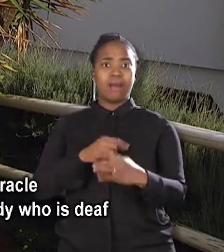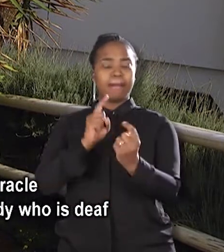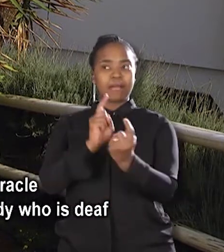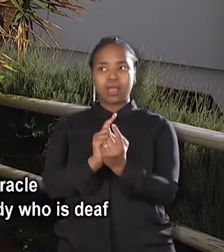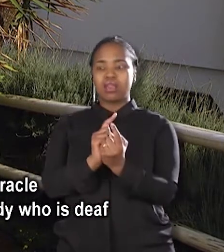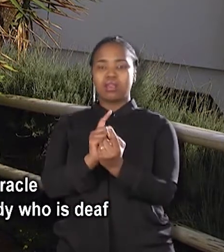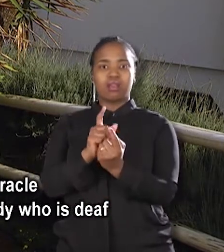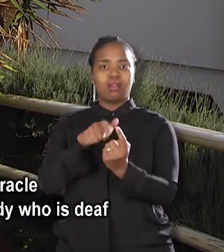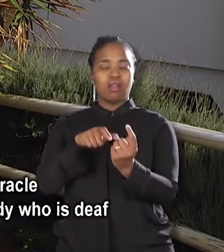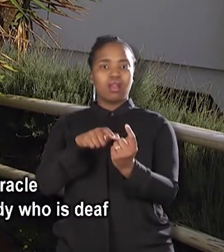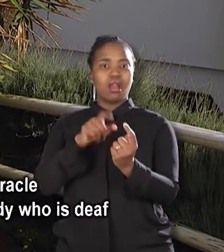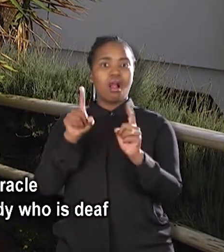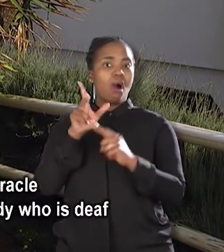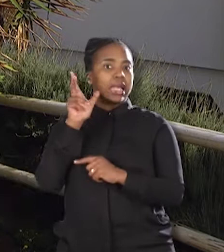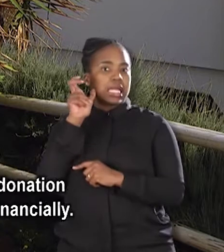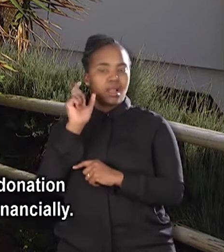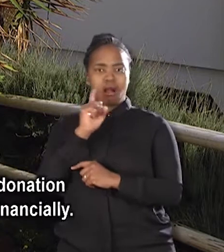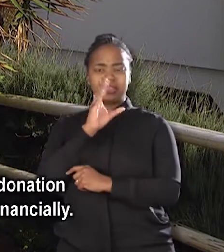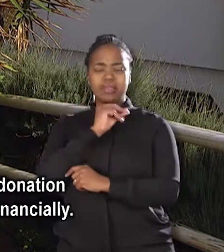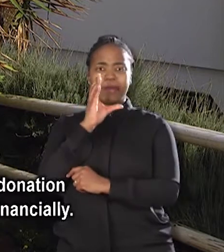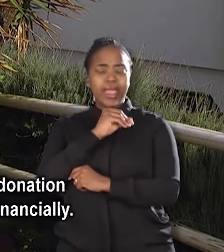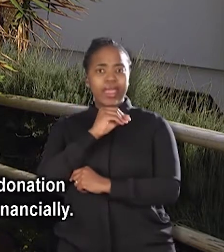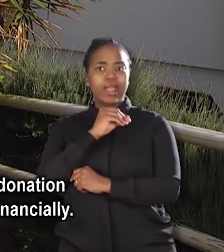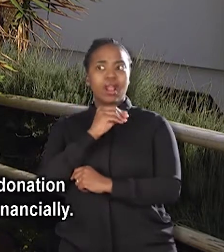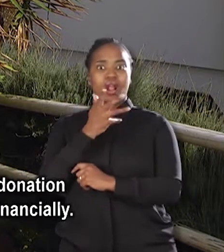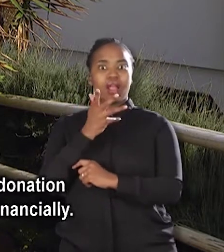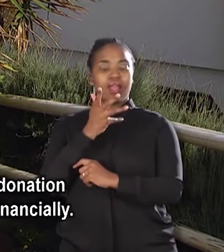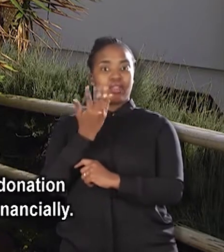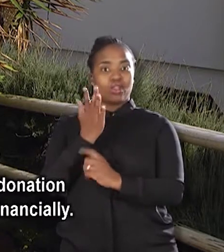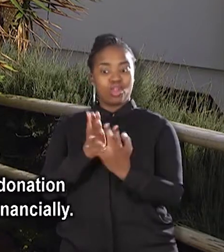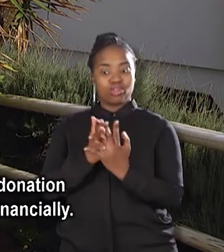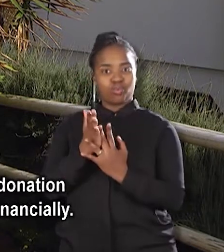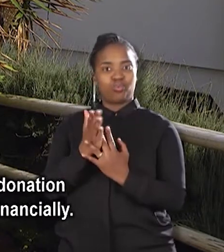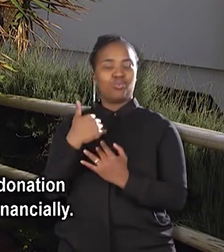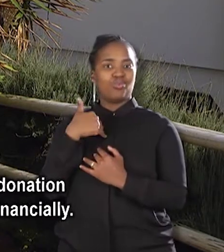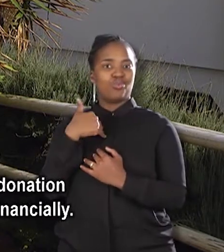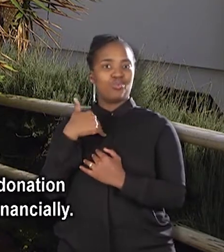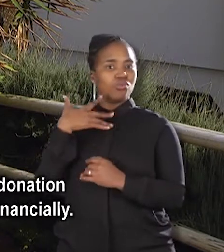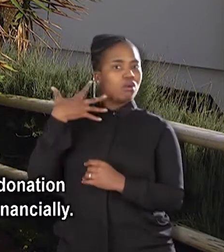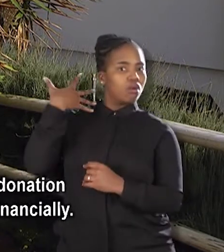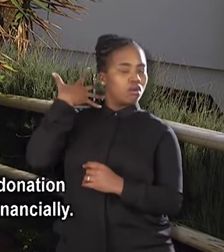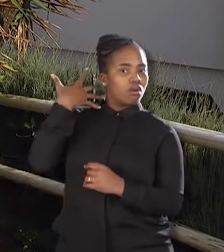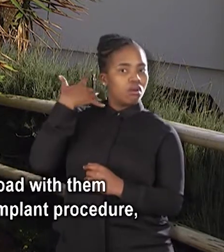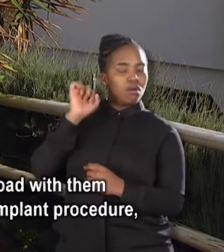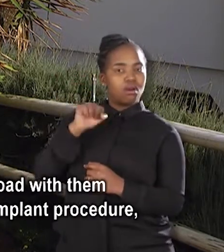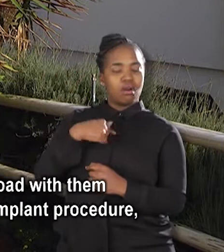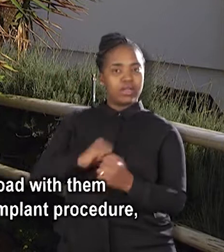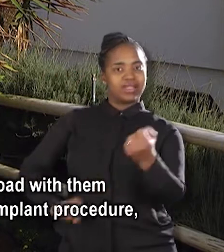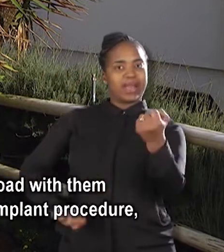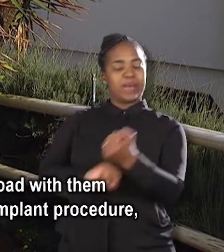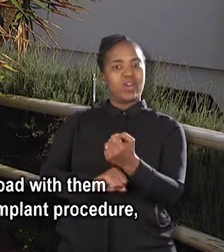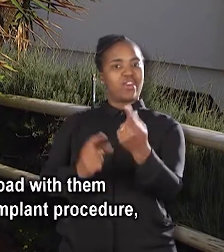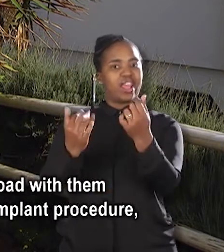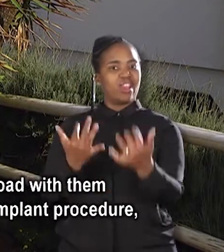somebody that can't hear or speak or anything, and then, you know, give a donation or support financially, and then